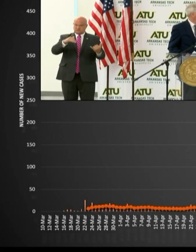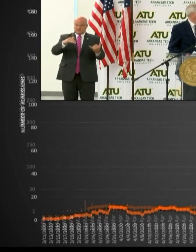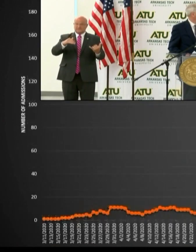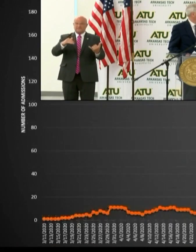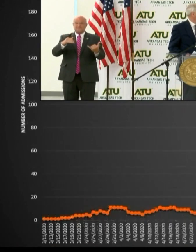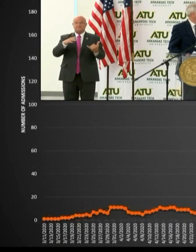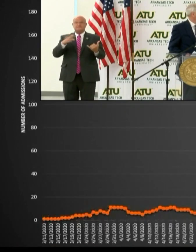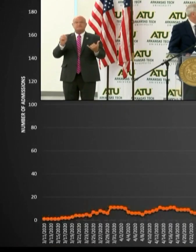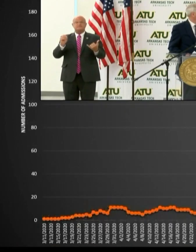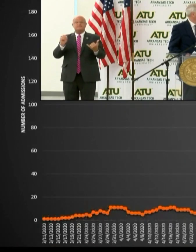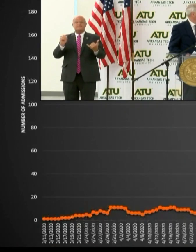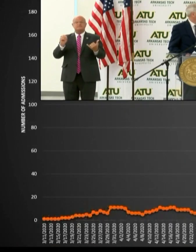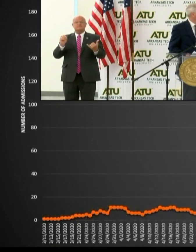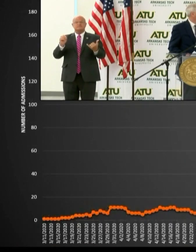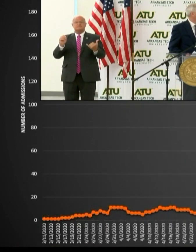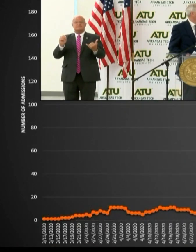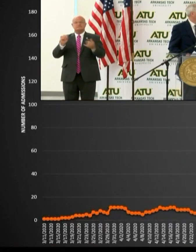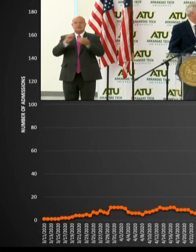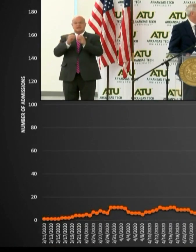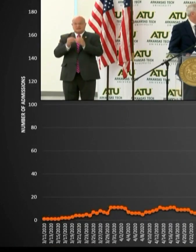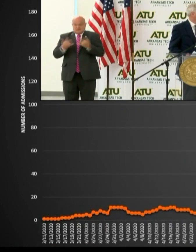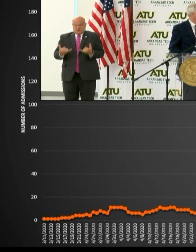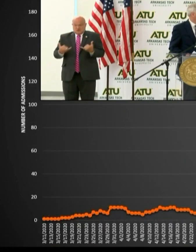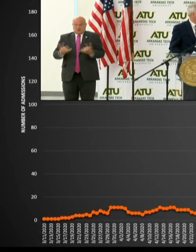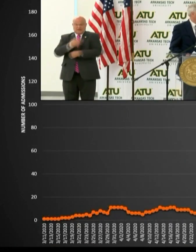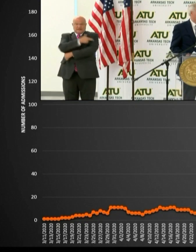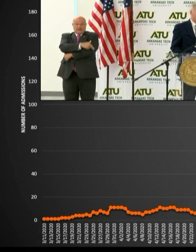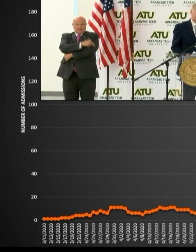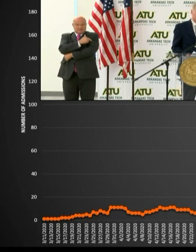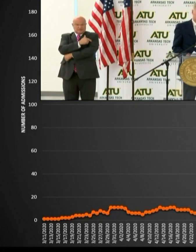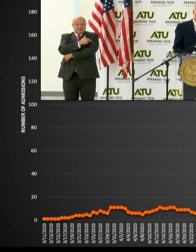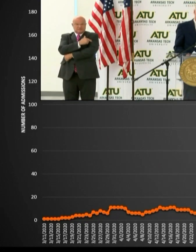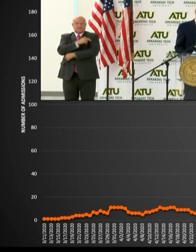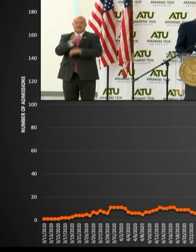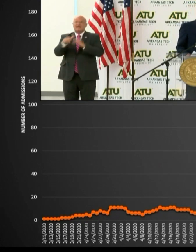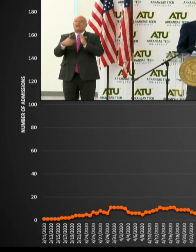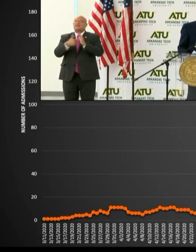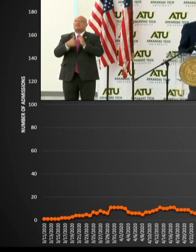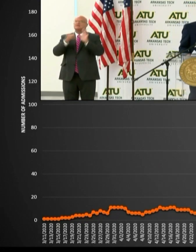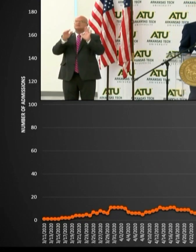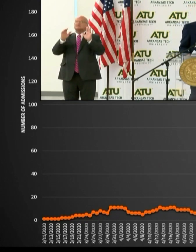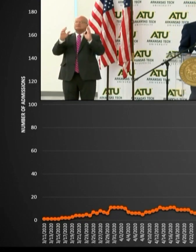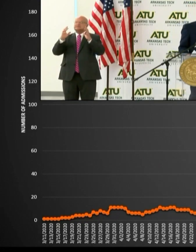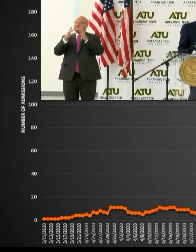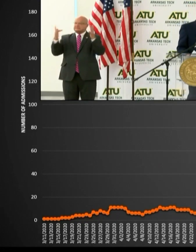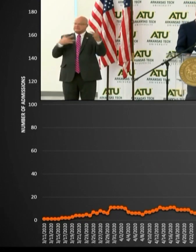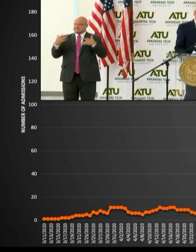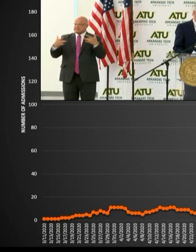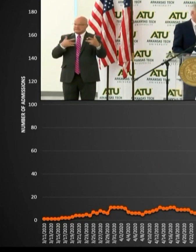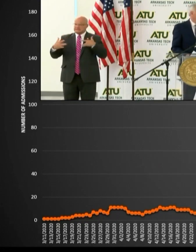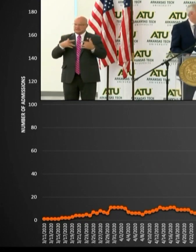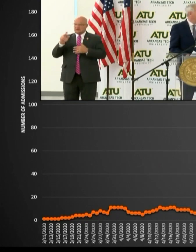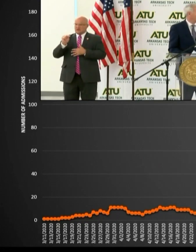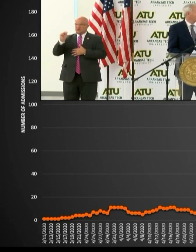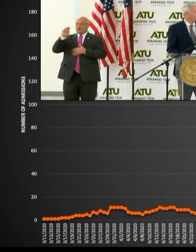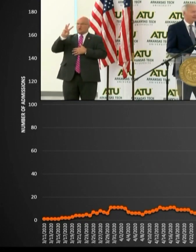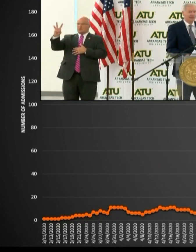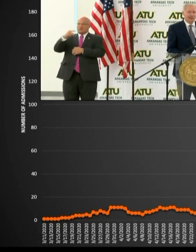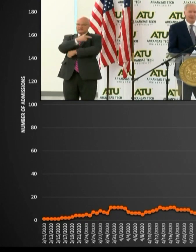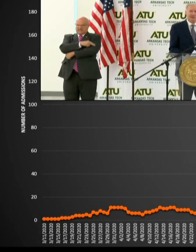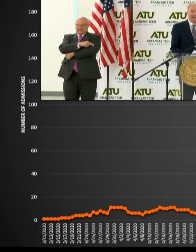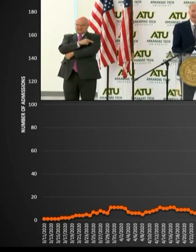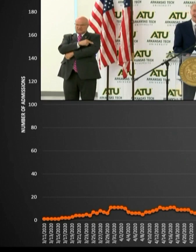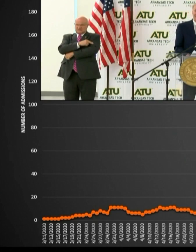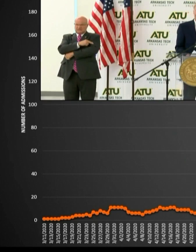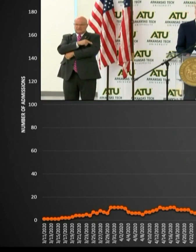then the number of currently hospitalized, and this was a great concern in the Northwest Arkansas hospitals